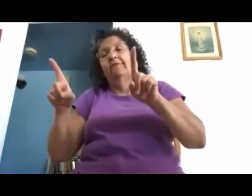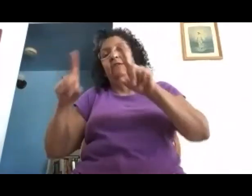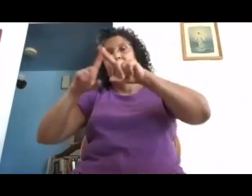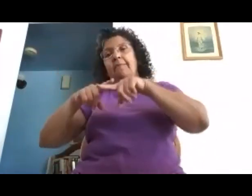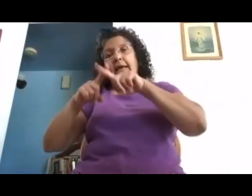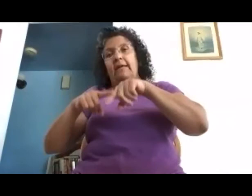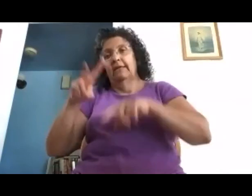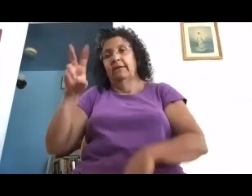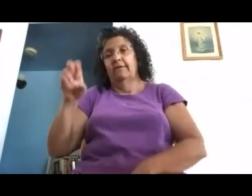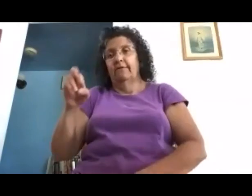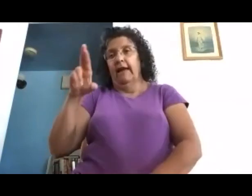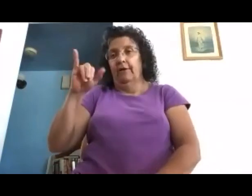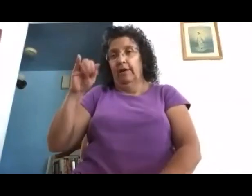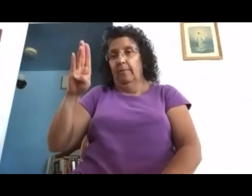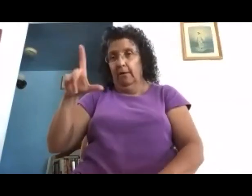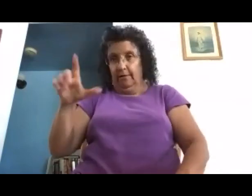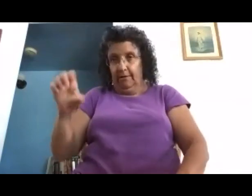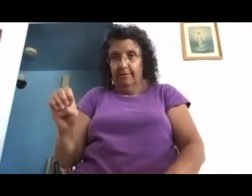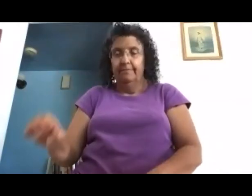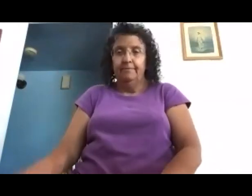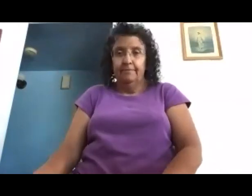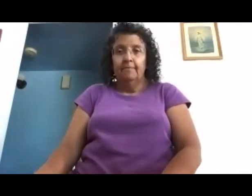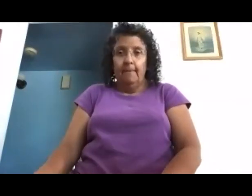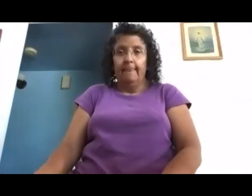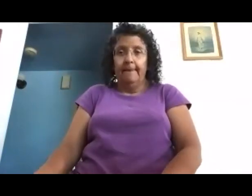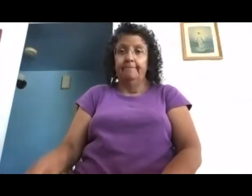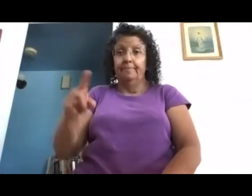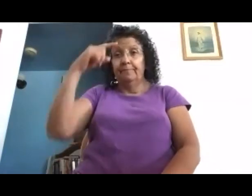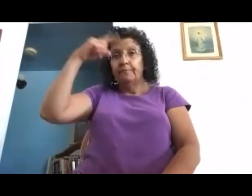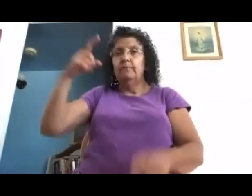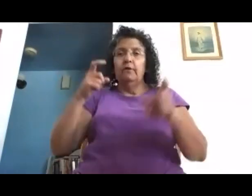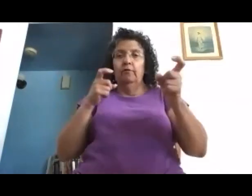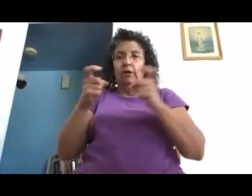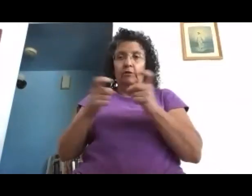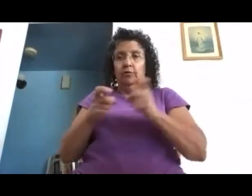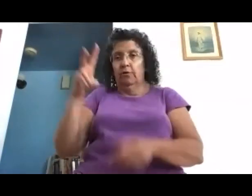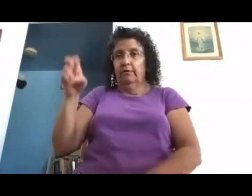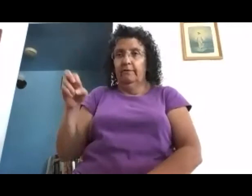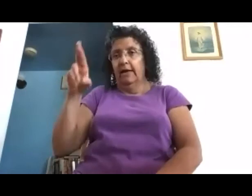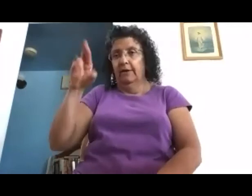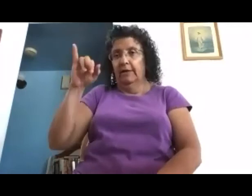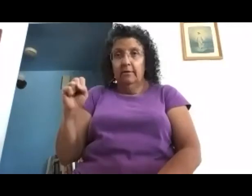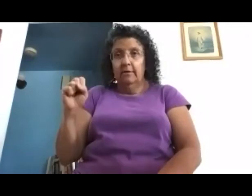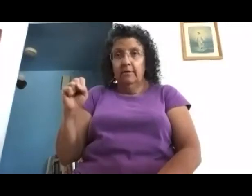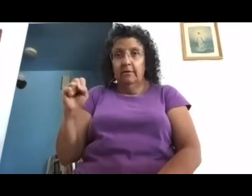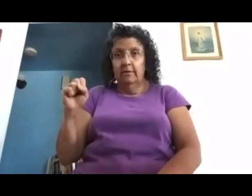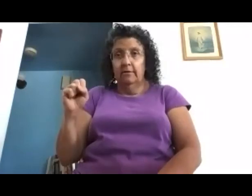And for controlled variables, what is the same?